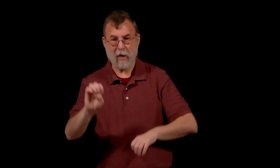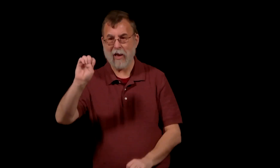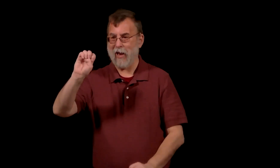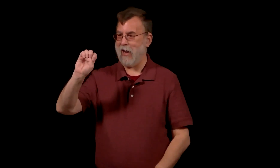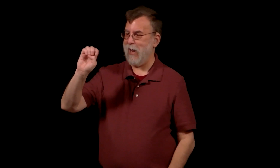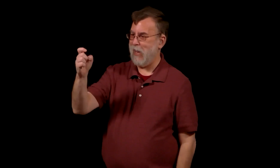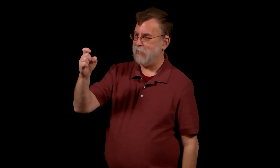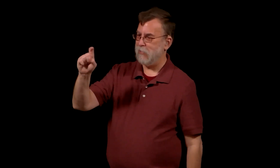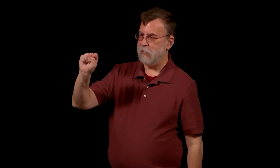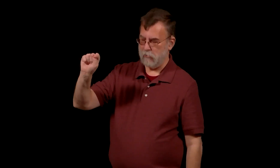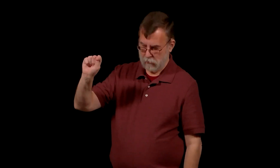E